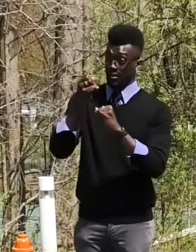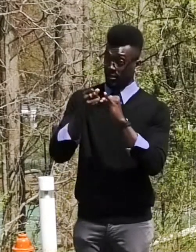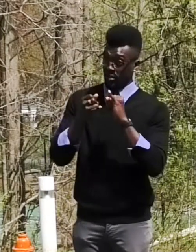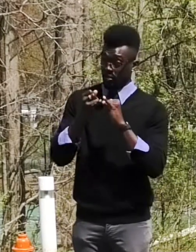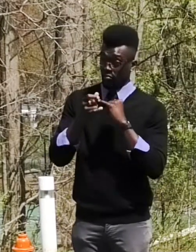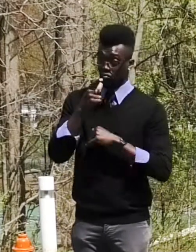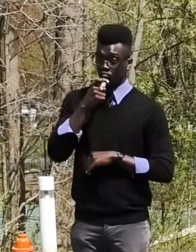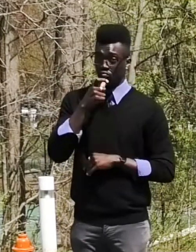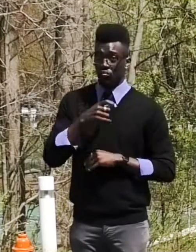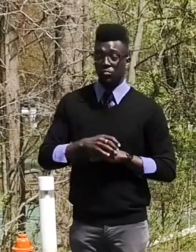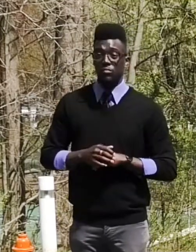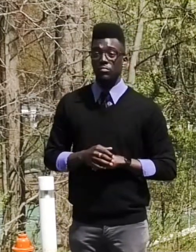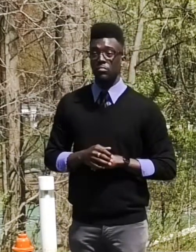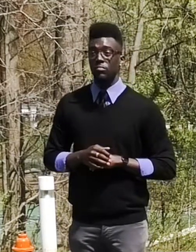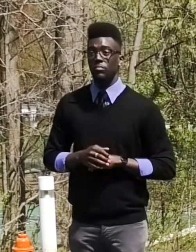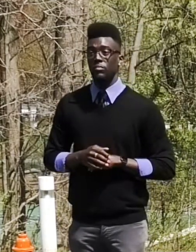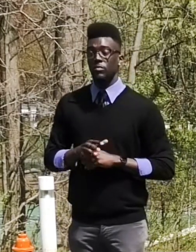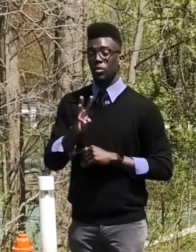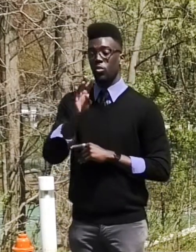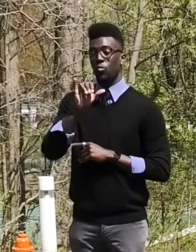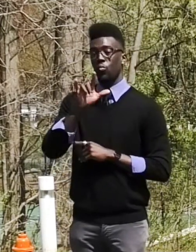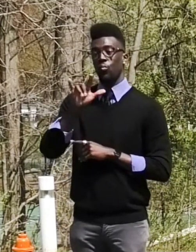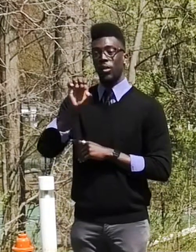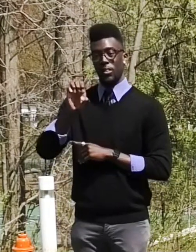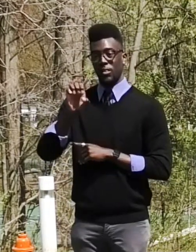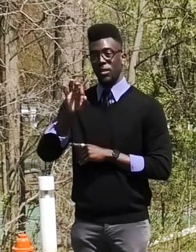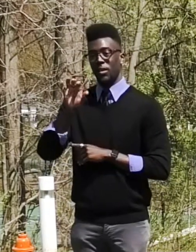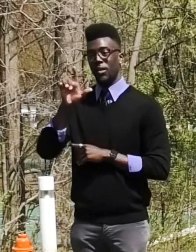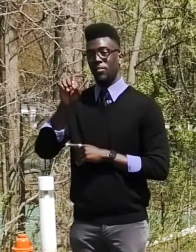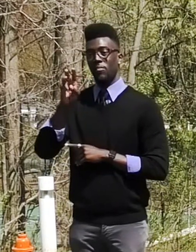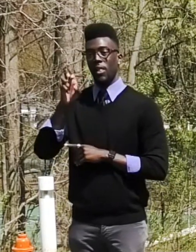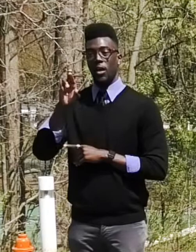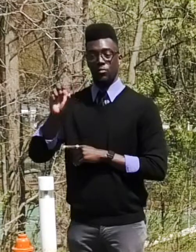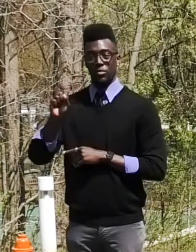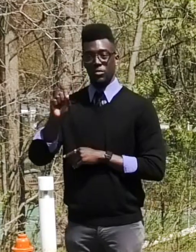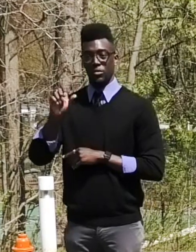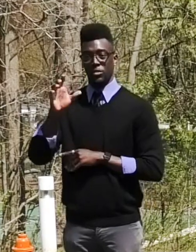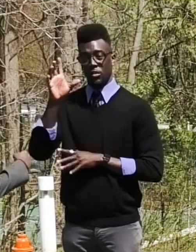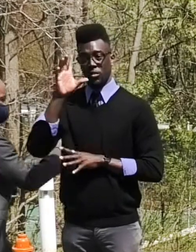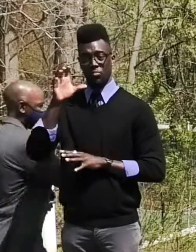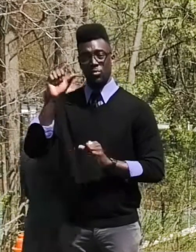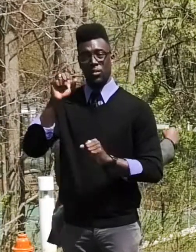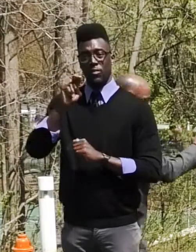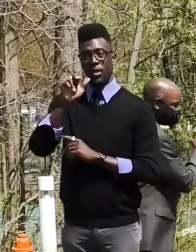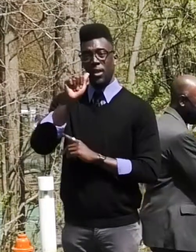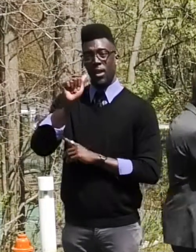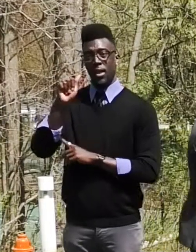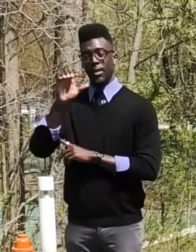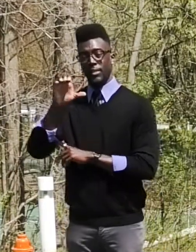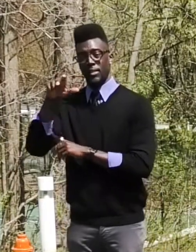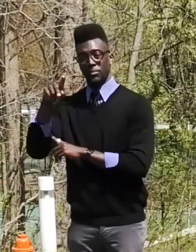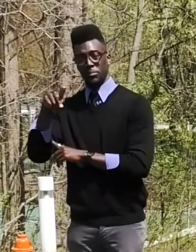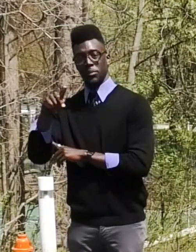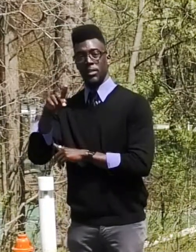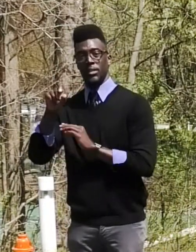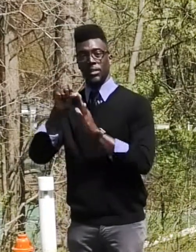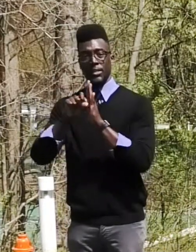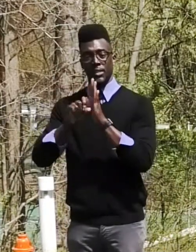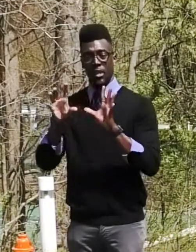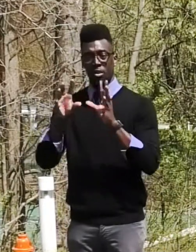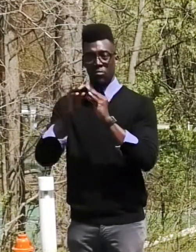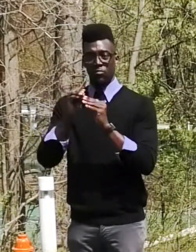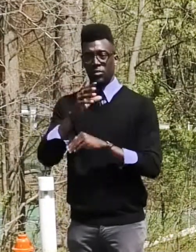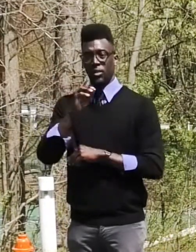least, we have Willie Flowers, the president of the NAACP Maryland State Conference and Howard County